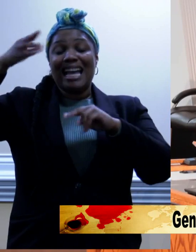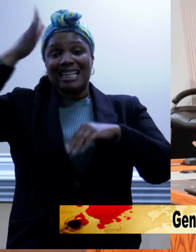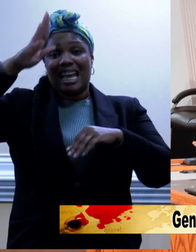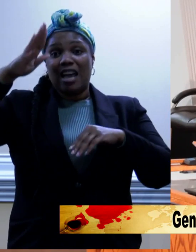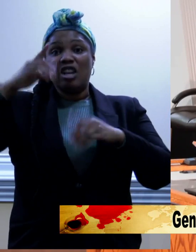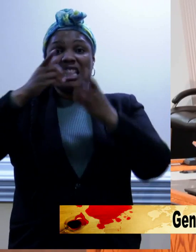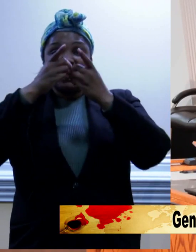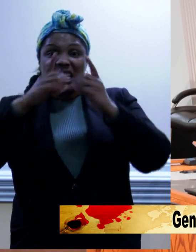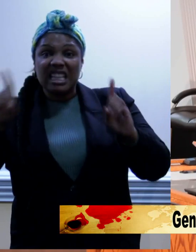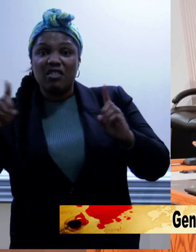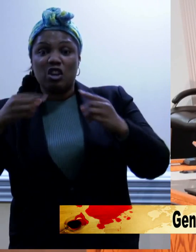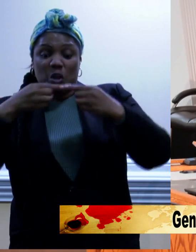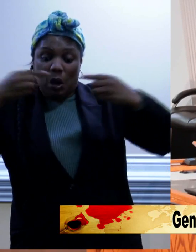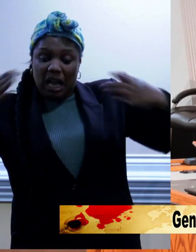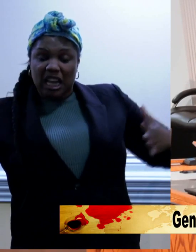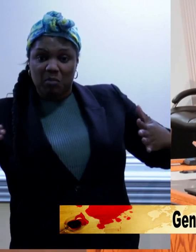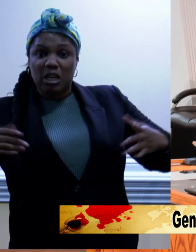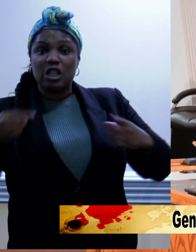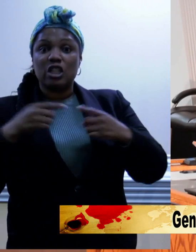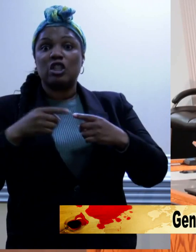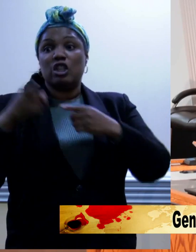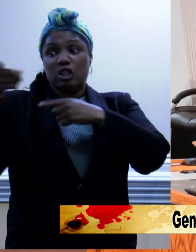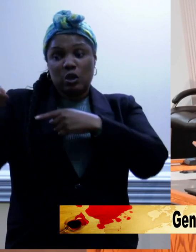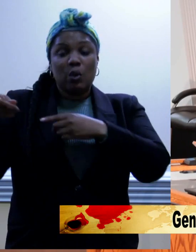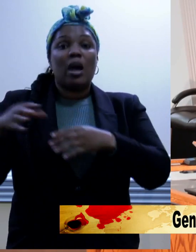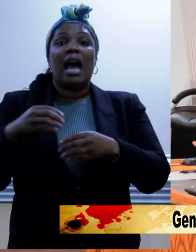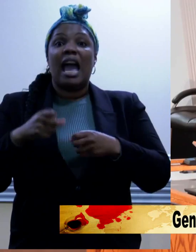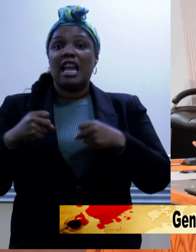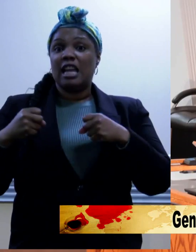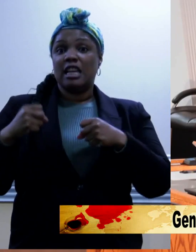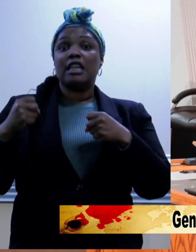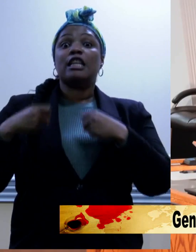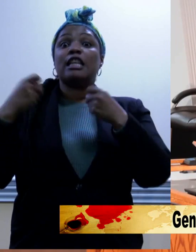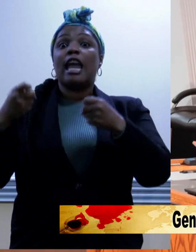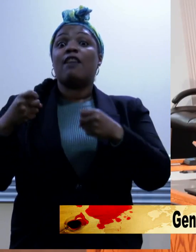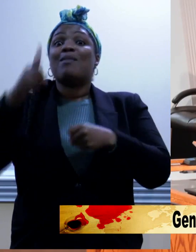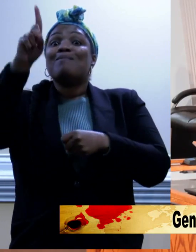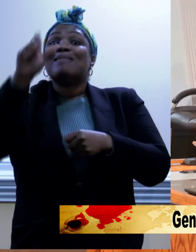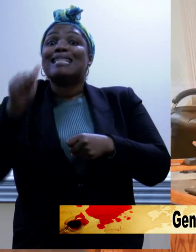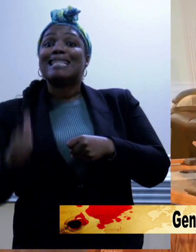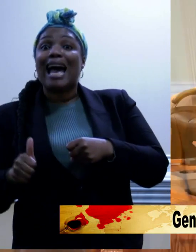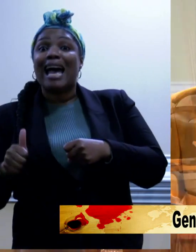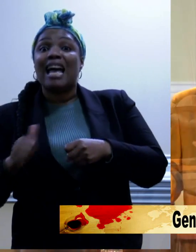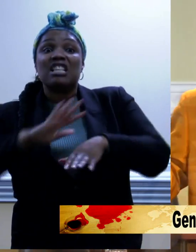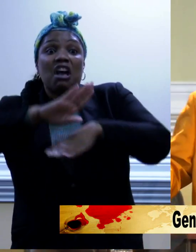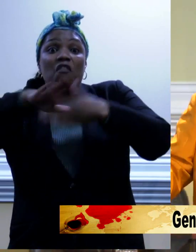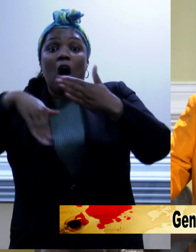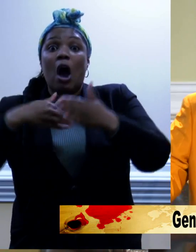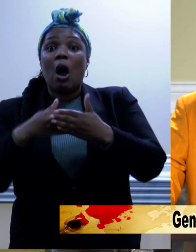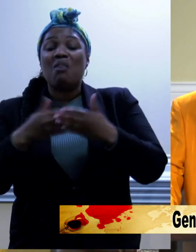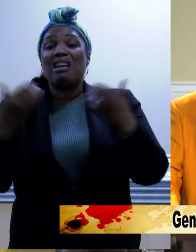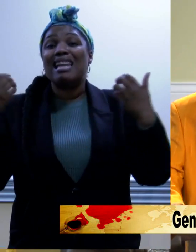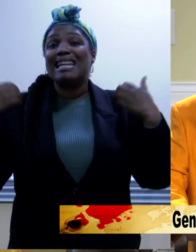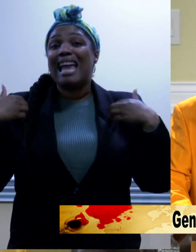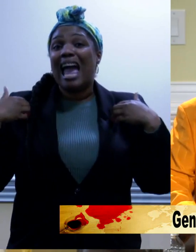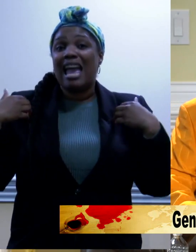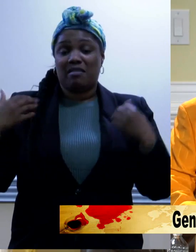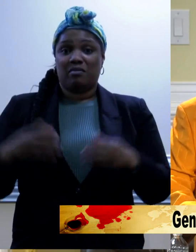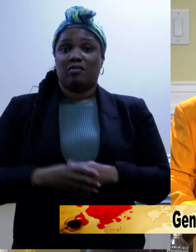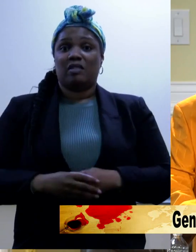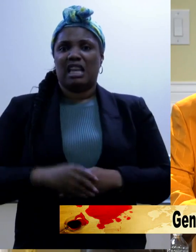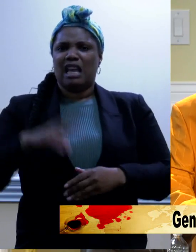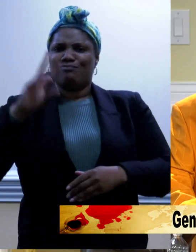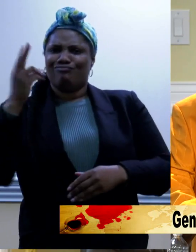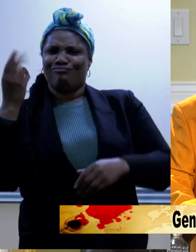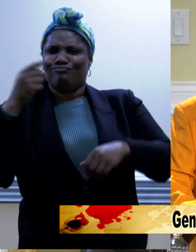thine enemies into thy hand, and he gave him tithes of all. So that's the second time tithes